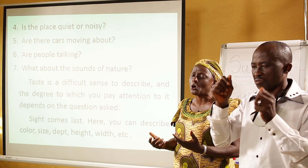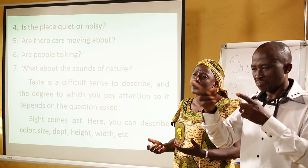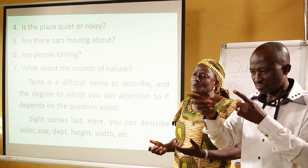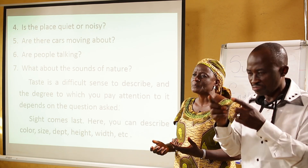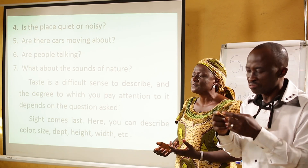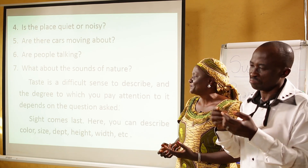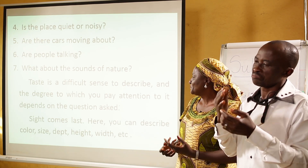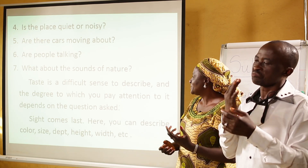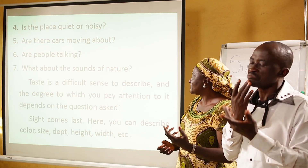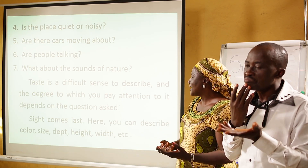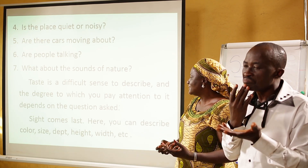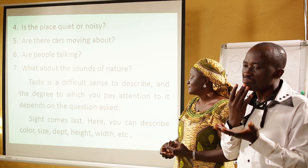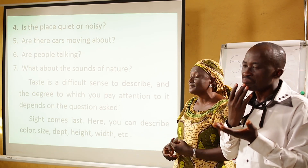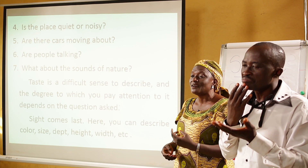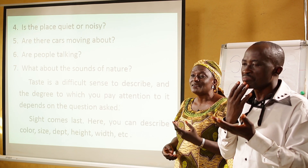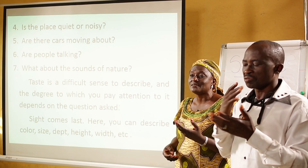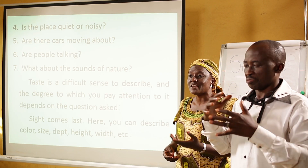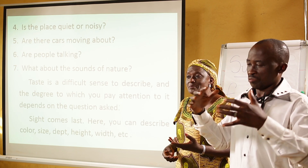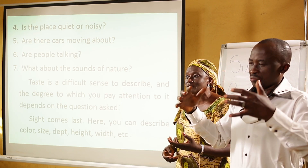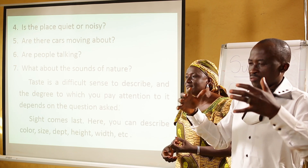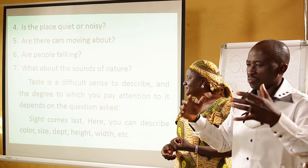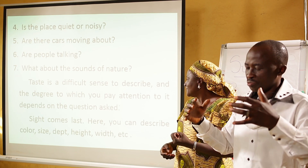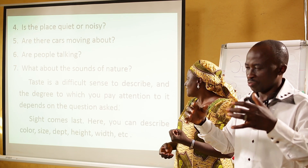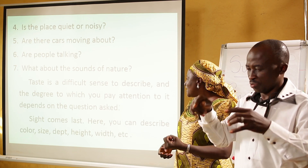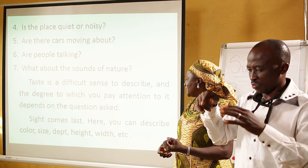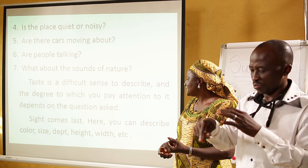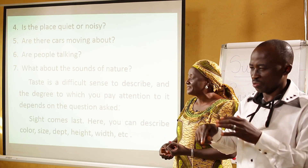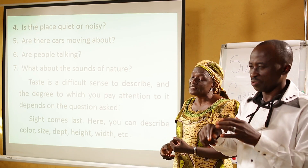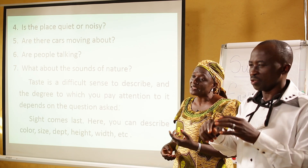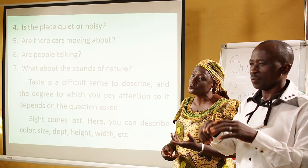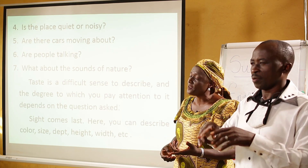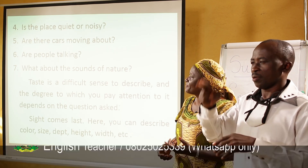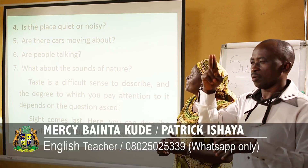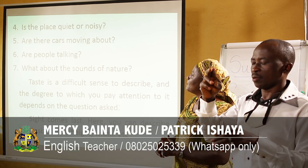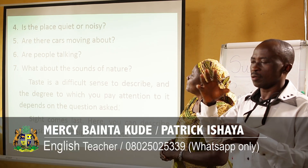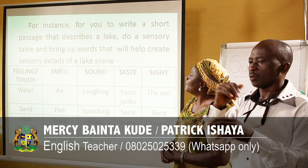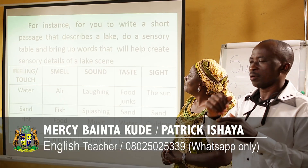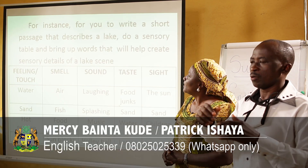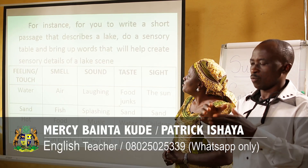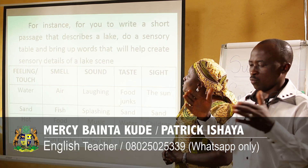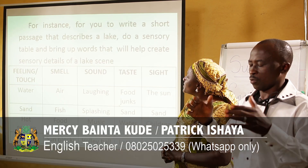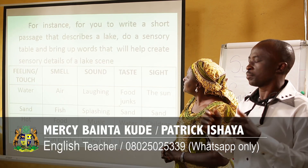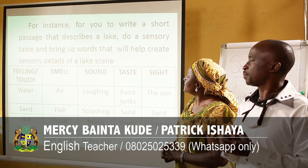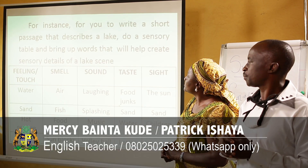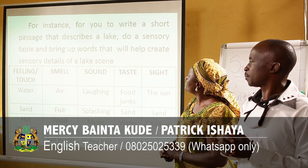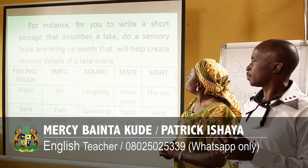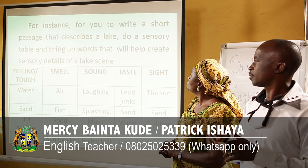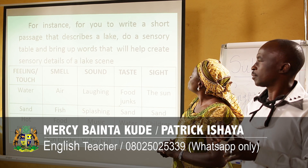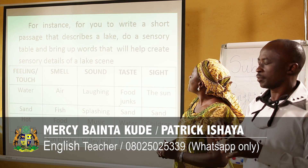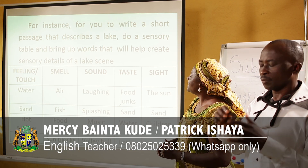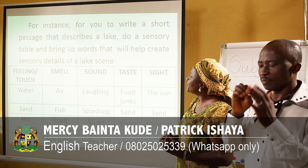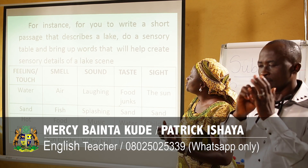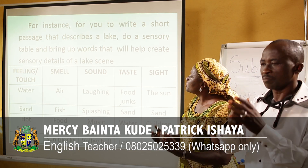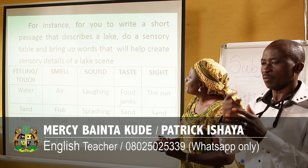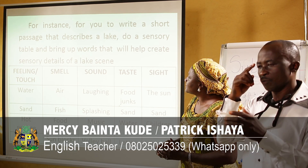by color, size, depth, height, and width. For instance, for you